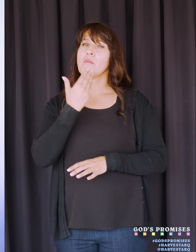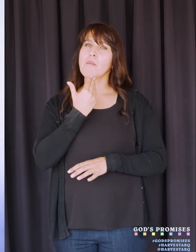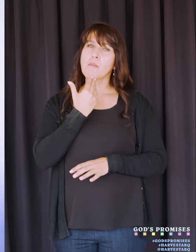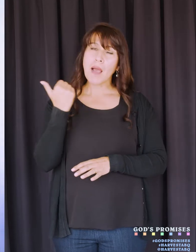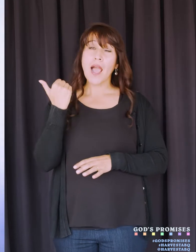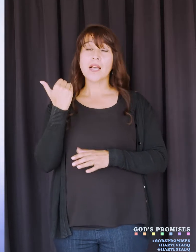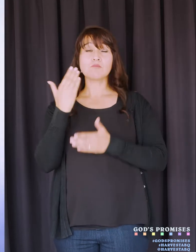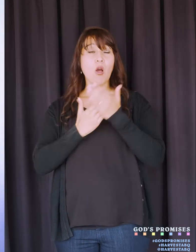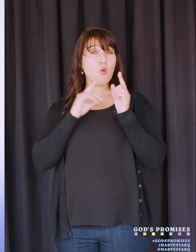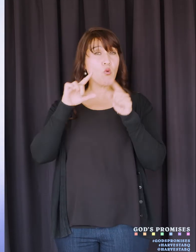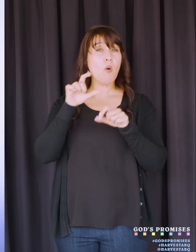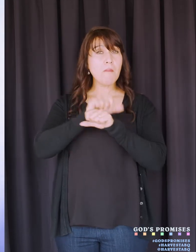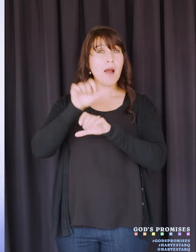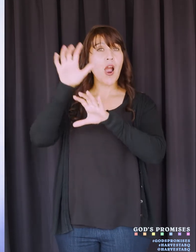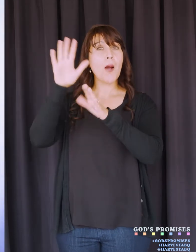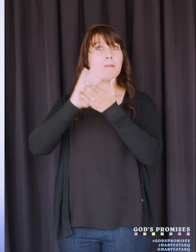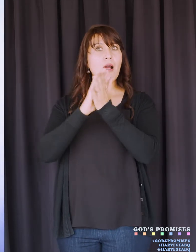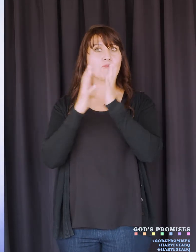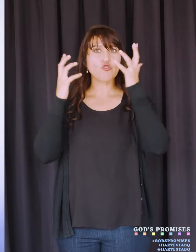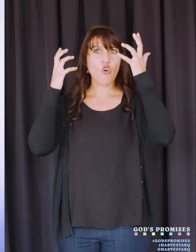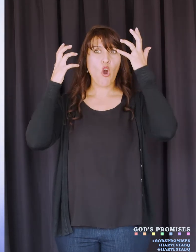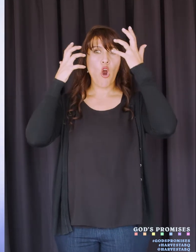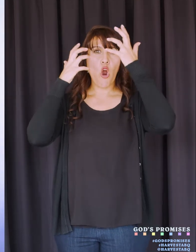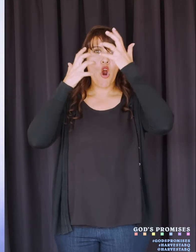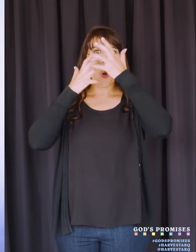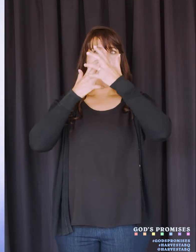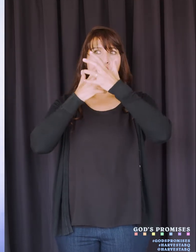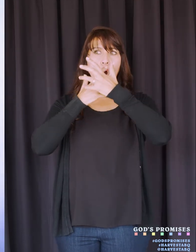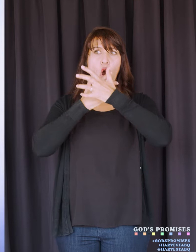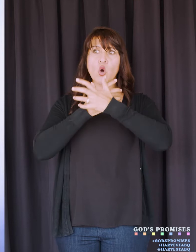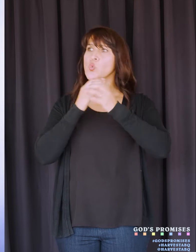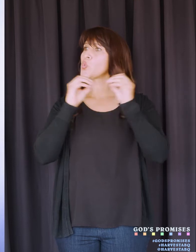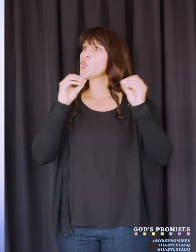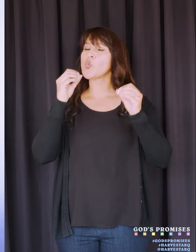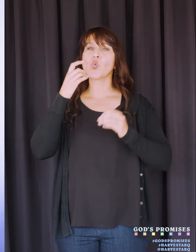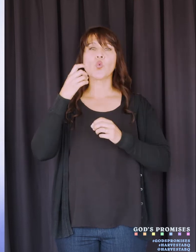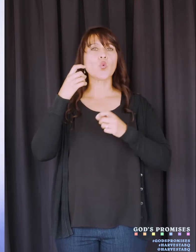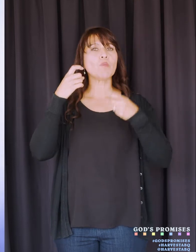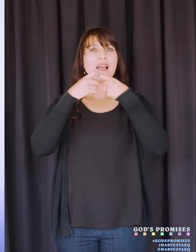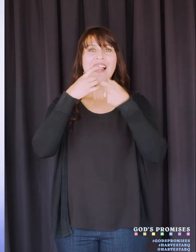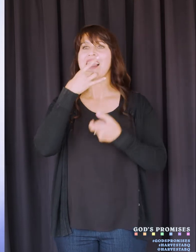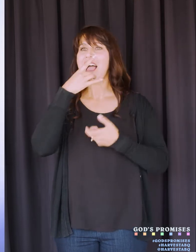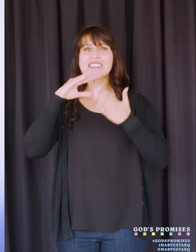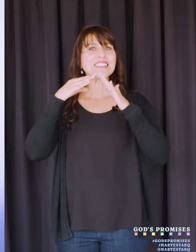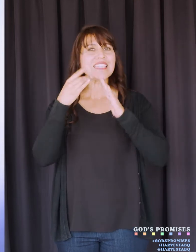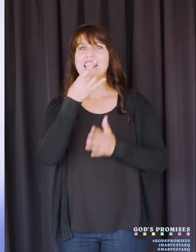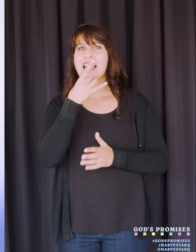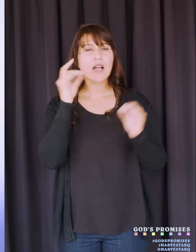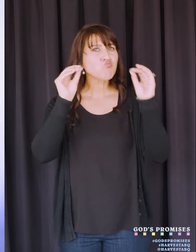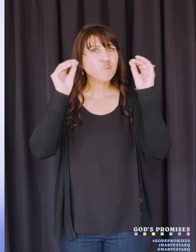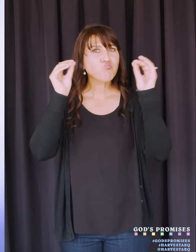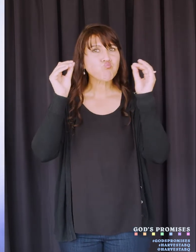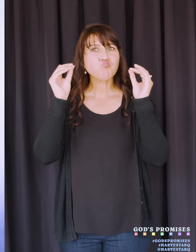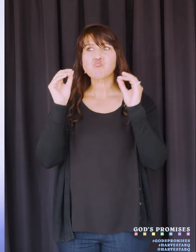parts of going to the mountains is when it gets dark, there's not any ambient light. There's not the city lights that